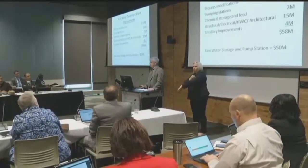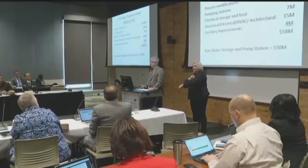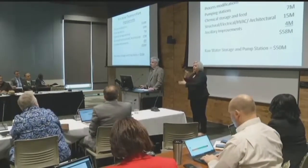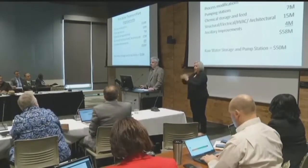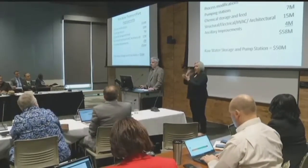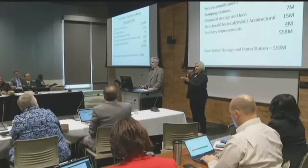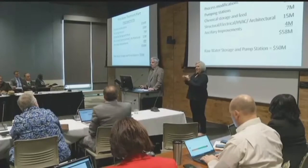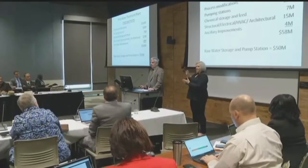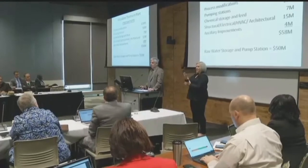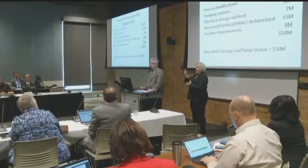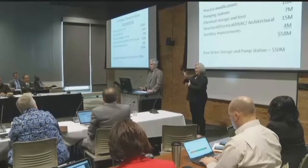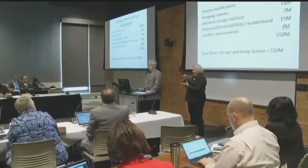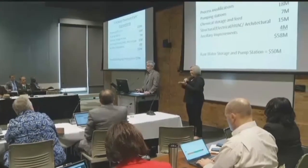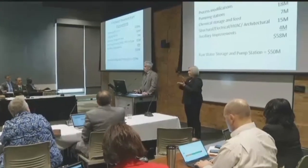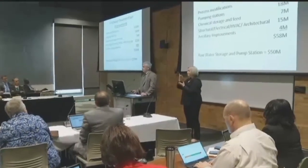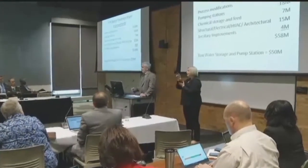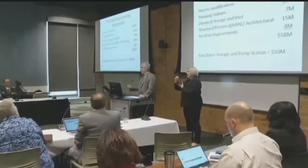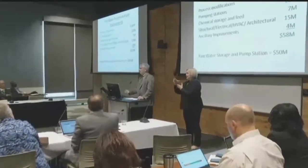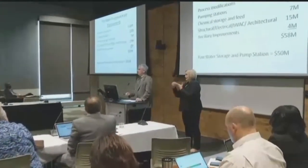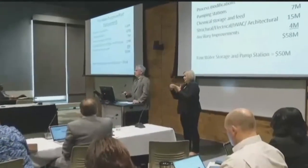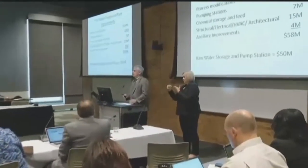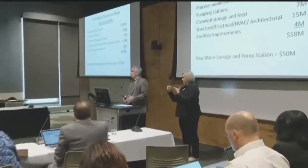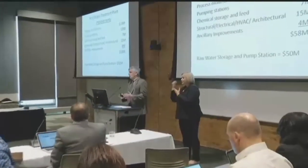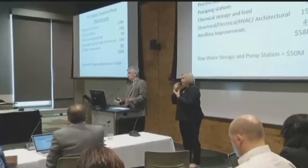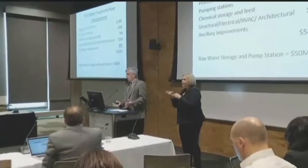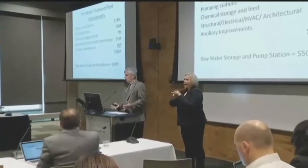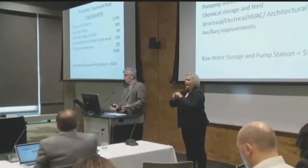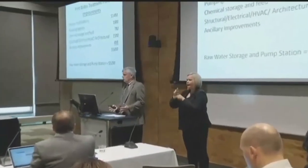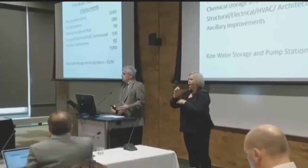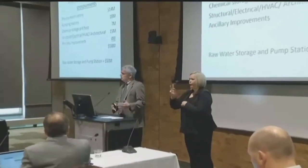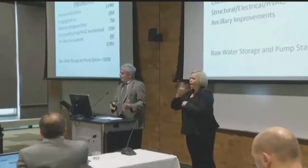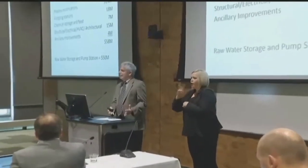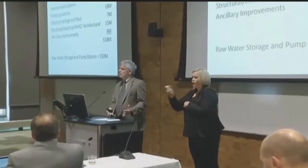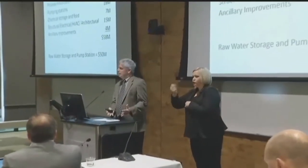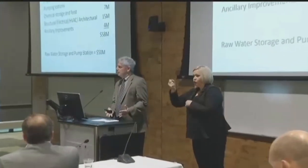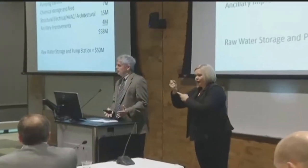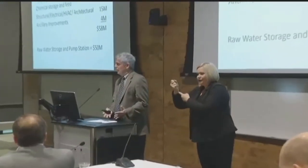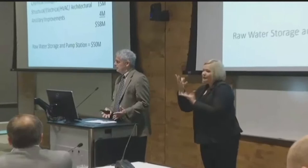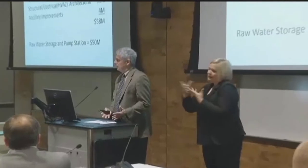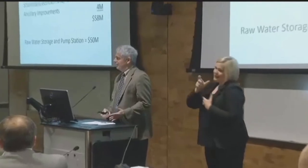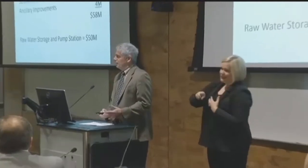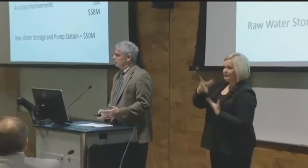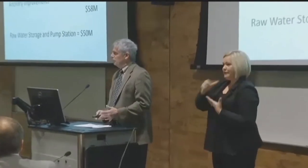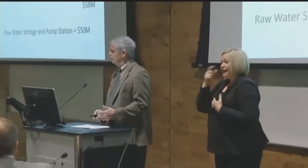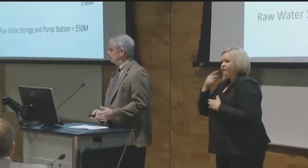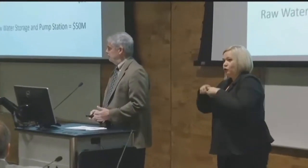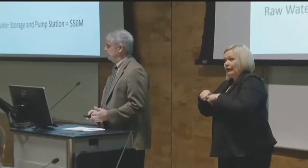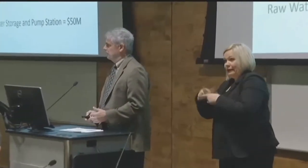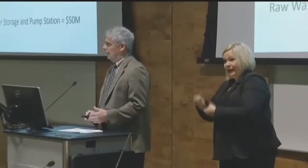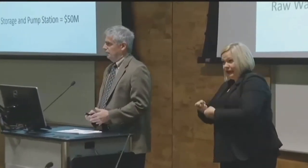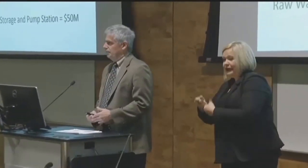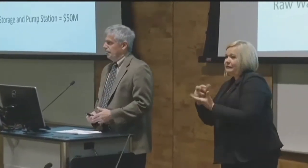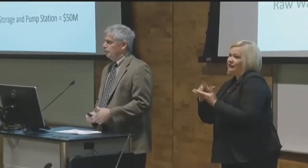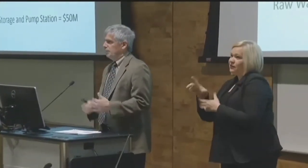is about $58 billion. And if we were to add raw water storage, which may or may not be needed for reliability, that was another